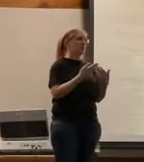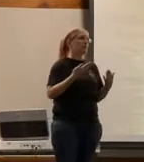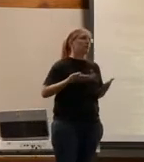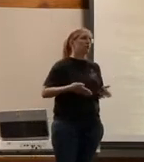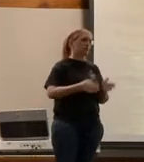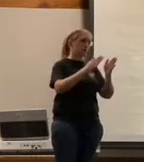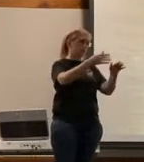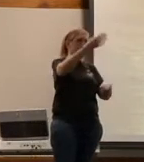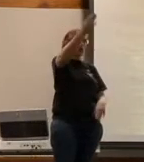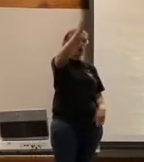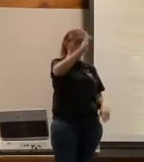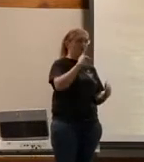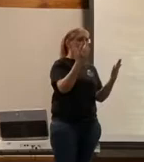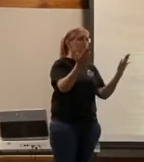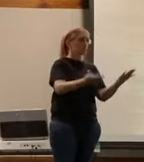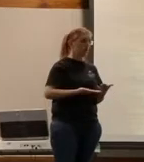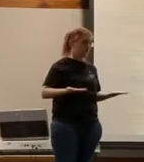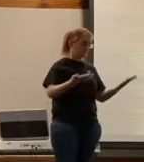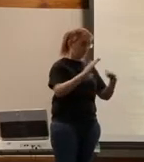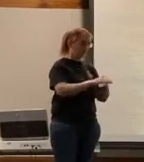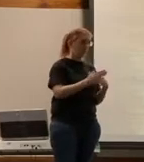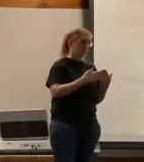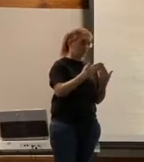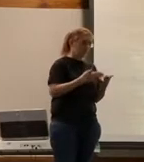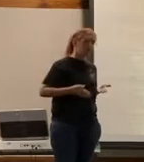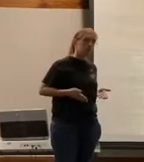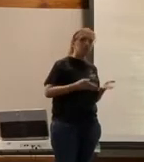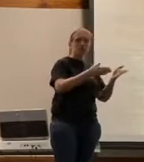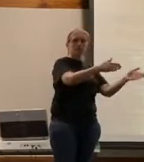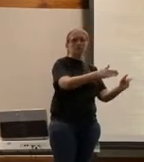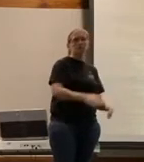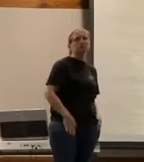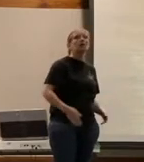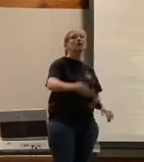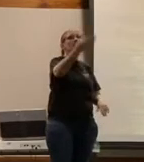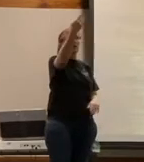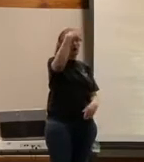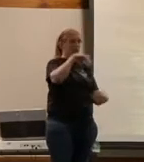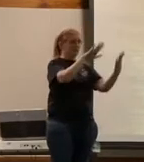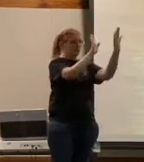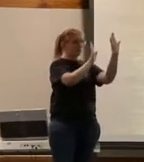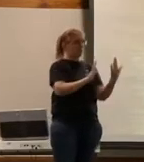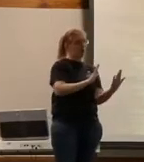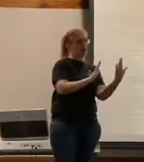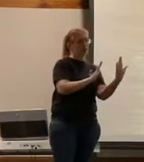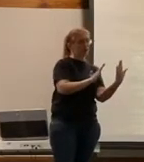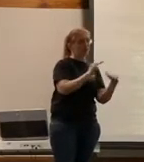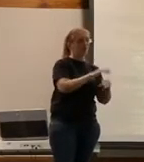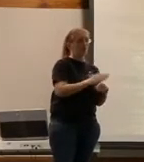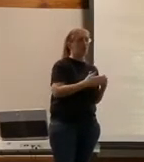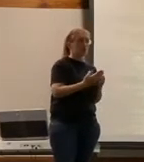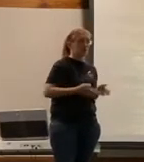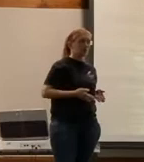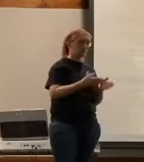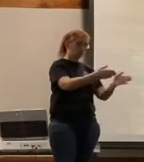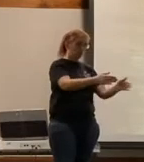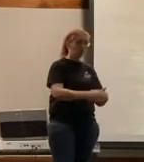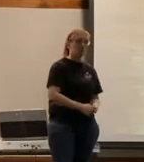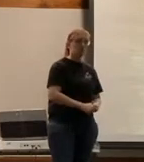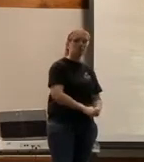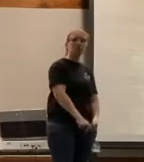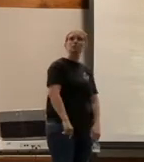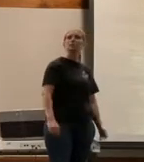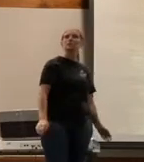that. God is present on Easy Street. Say it again, come on. God is on Easy